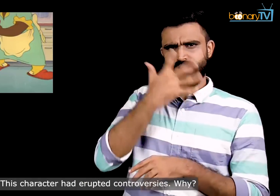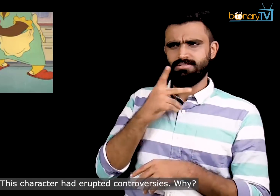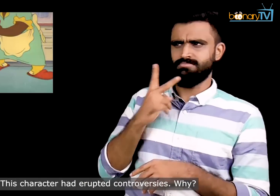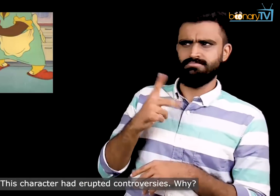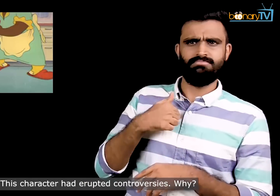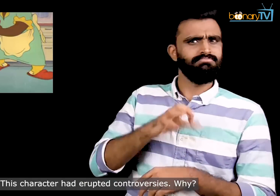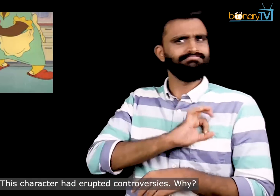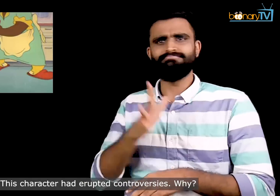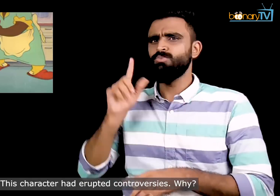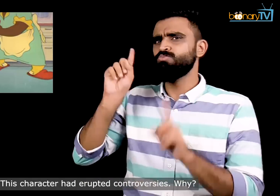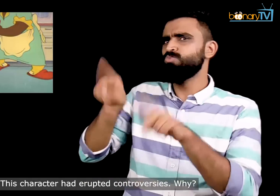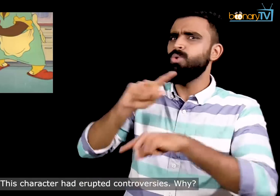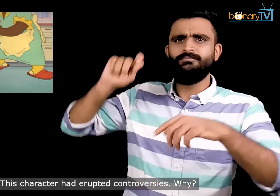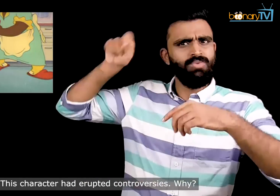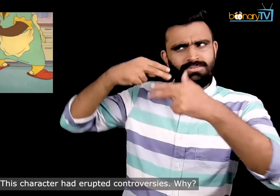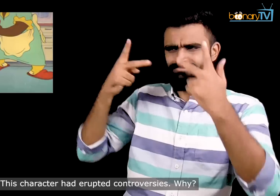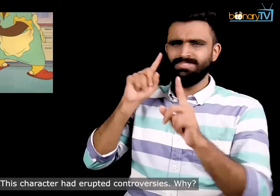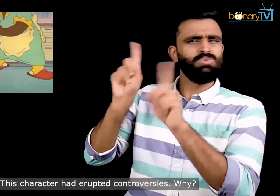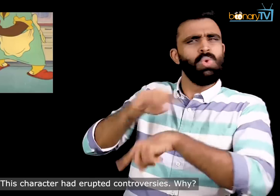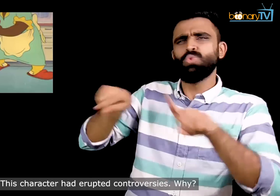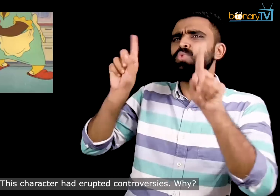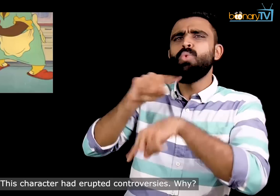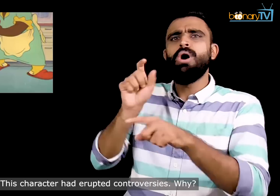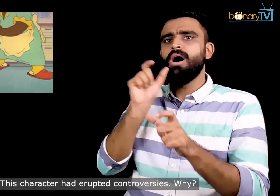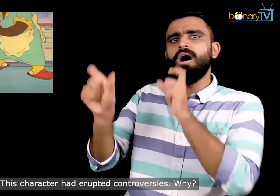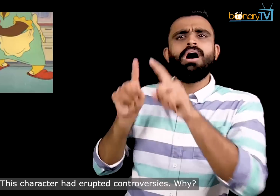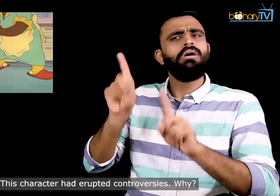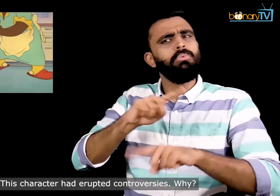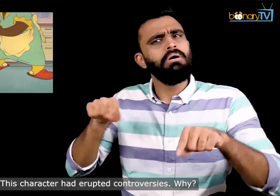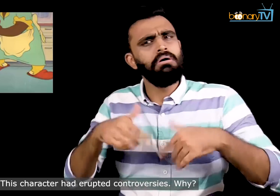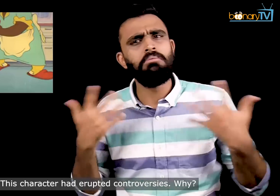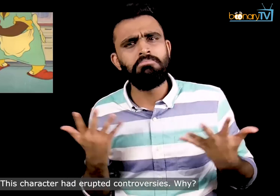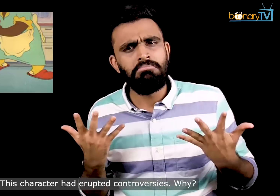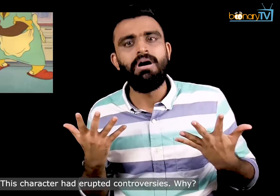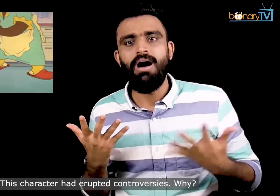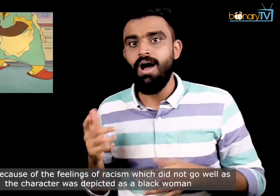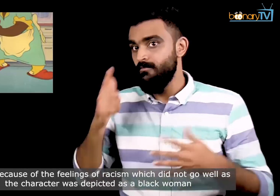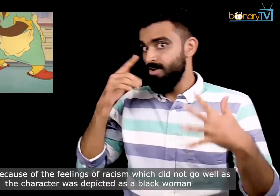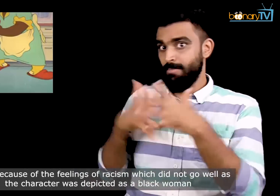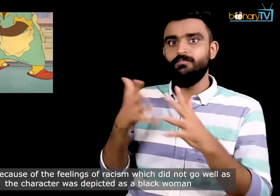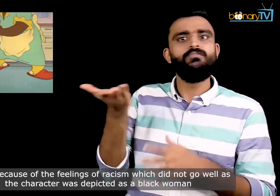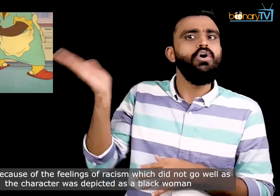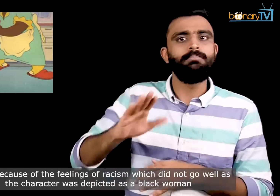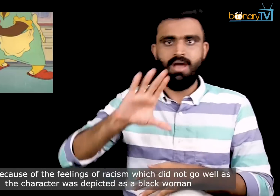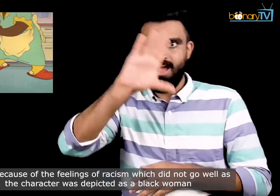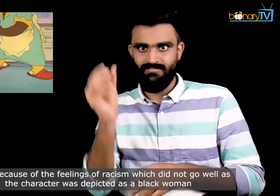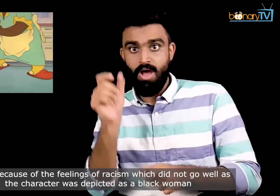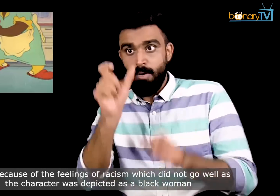character had erupted controversies. Why? It was because of the feelings